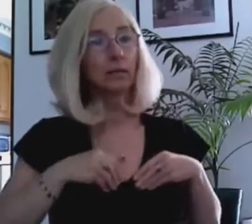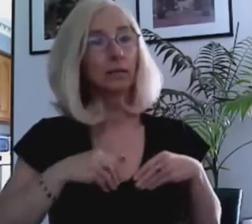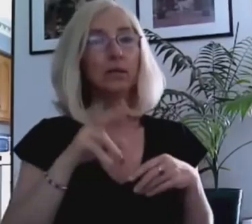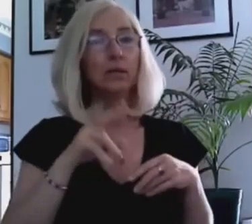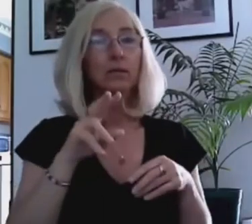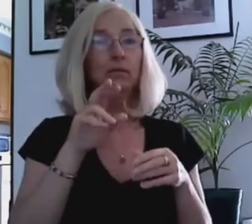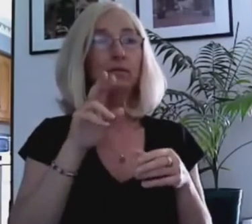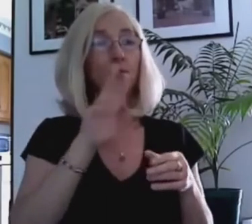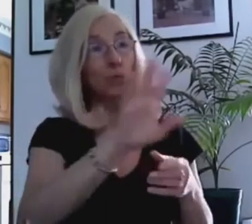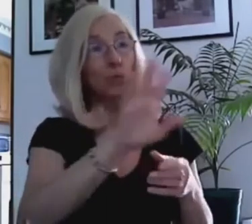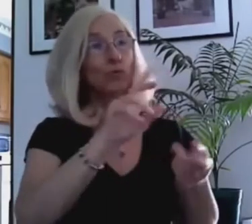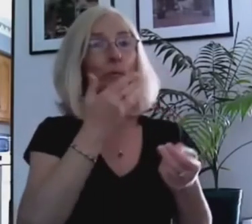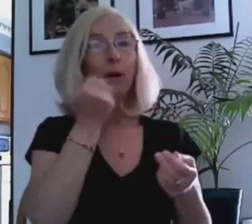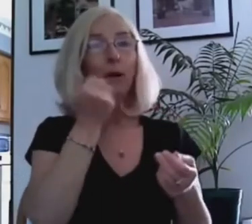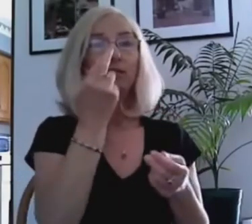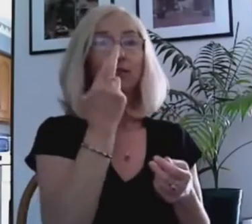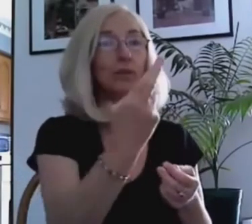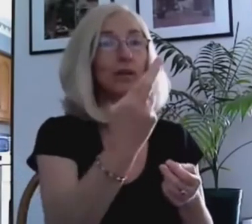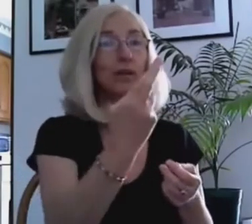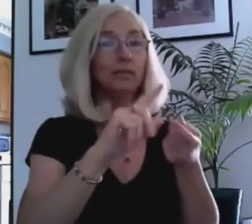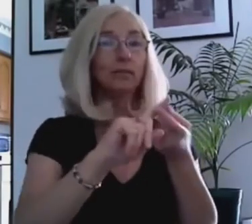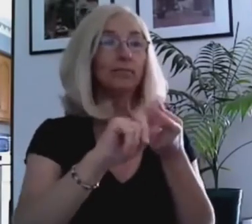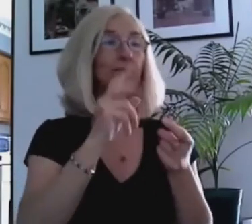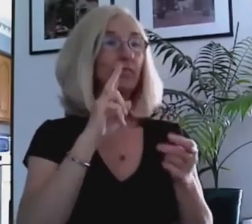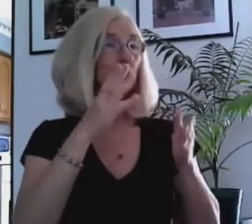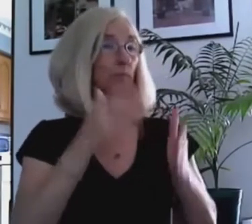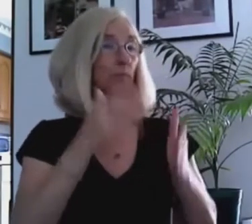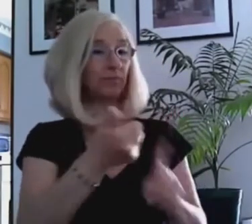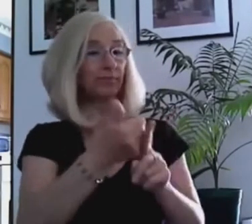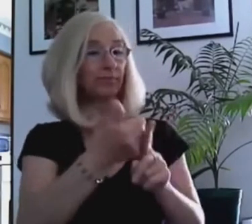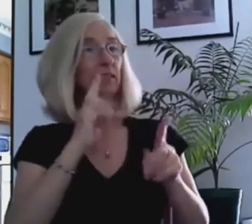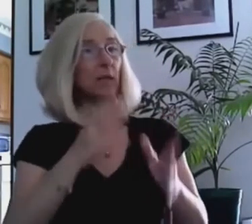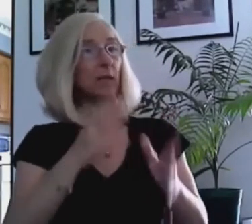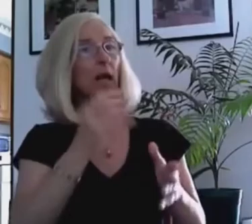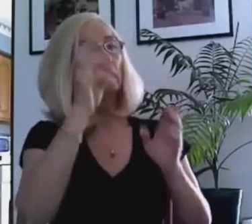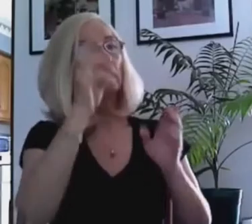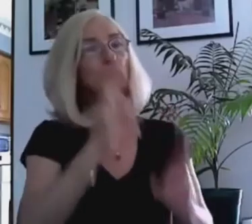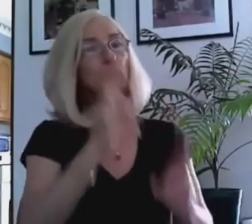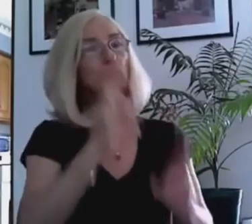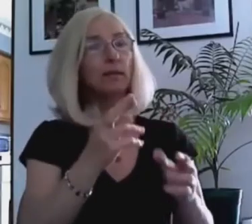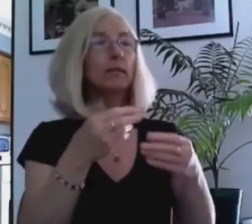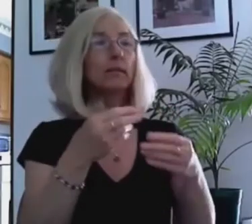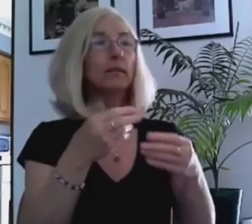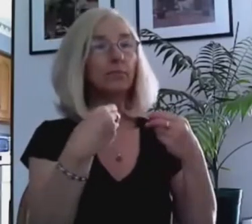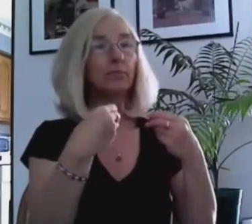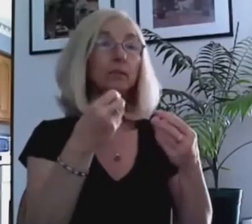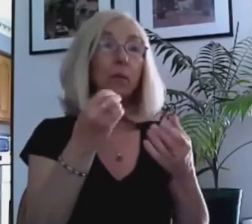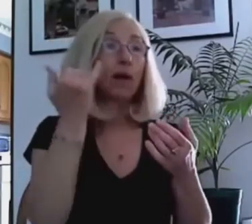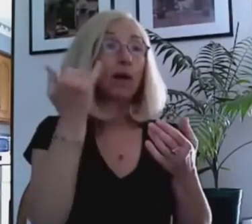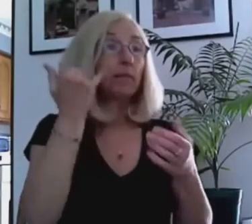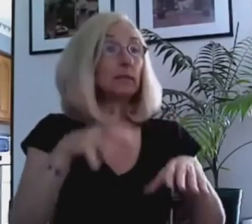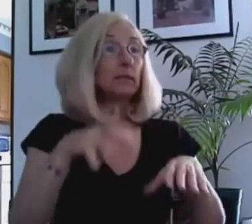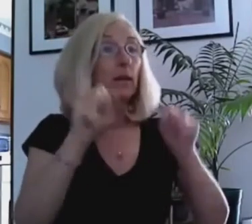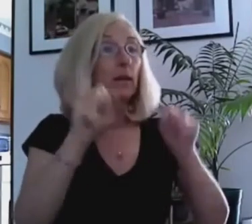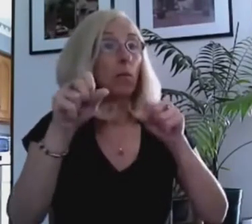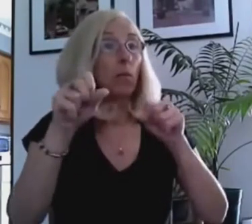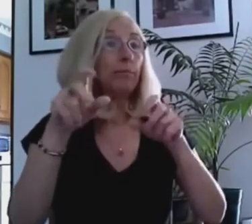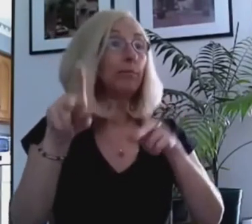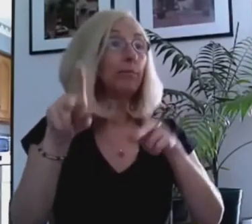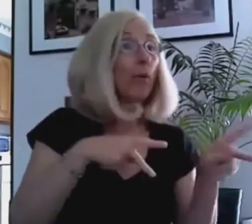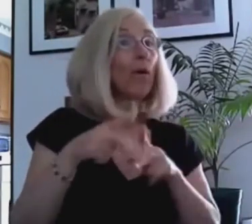situation when it comes to my diet. I'd really like more people to understand and have more